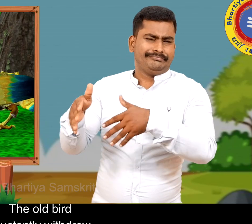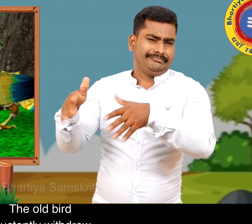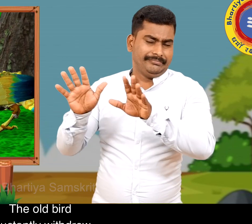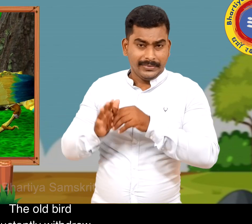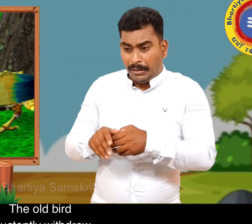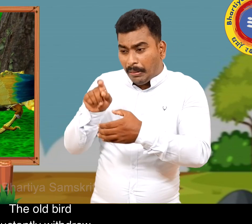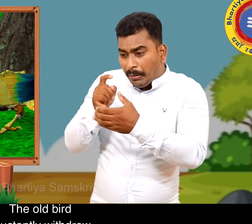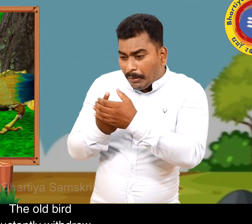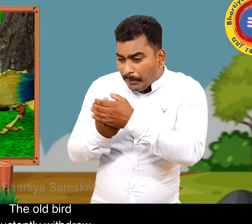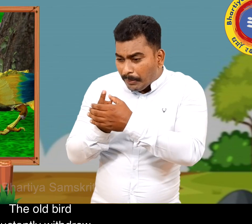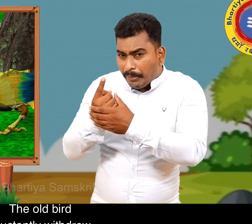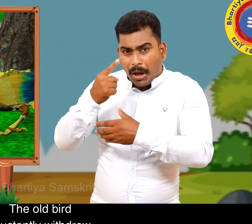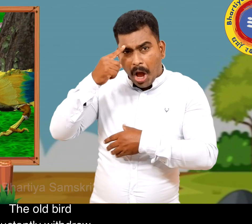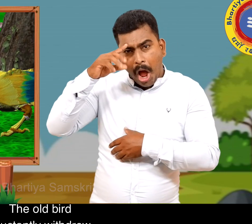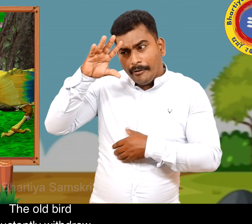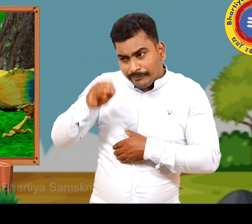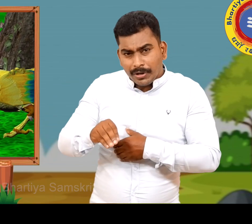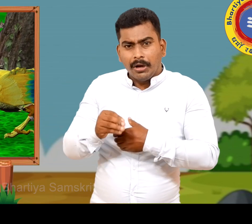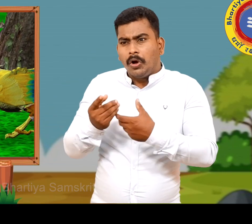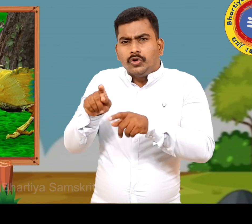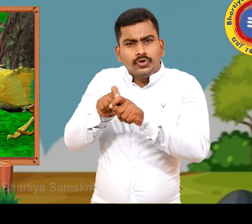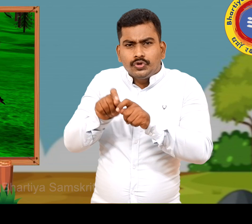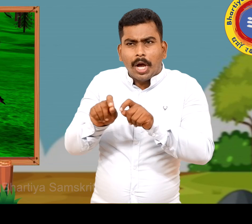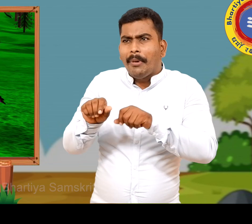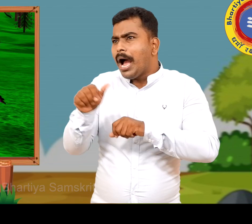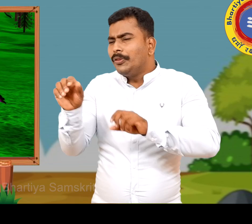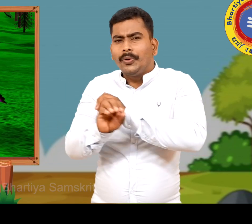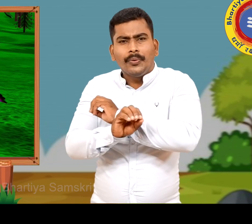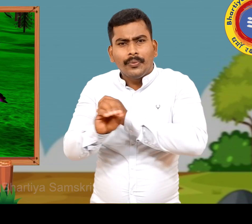bird reluctantly withdrew.